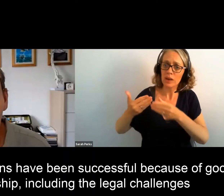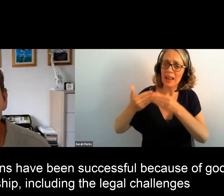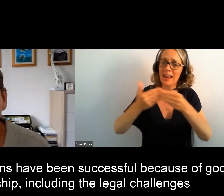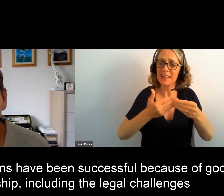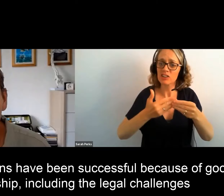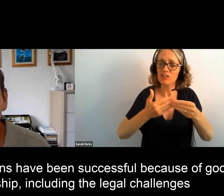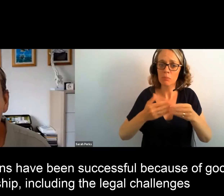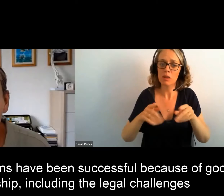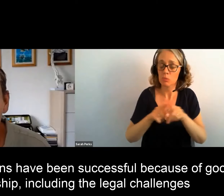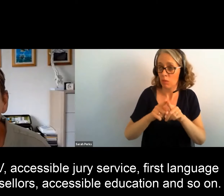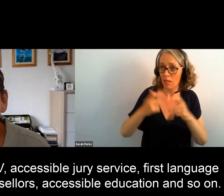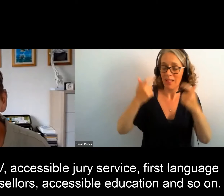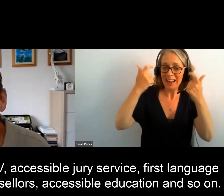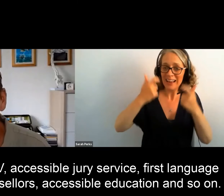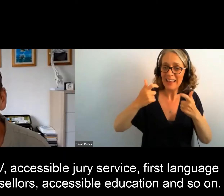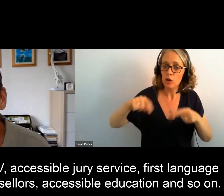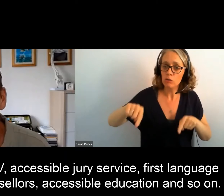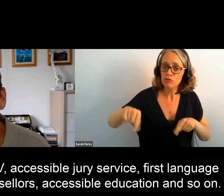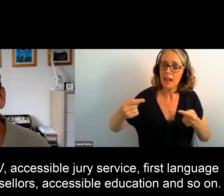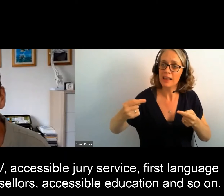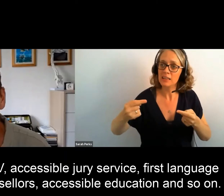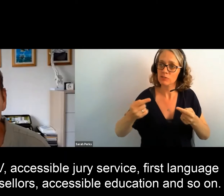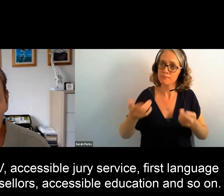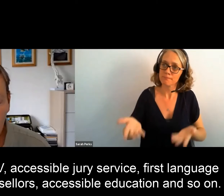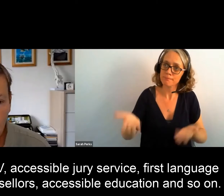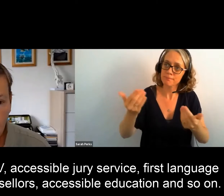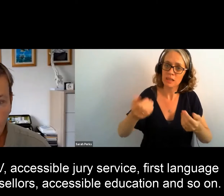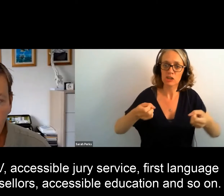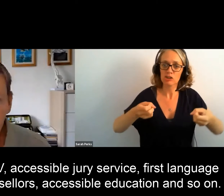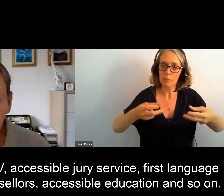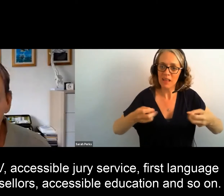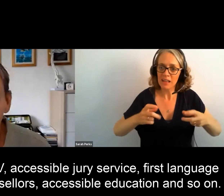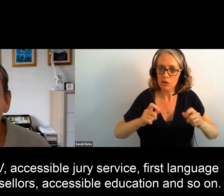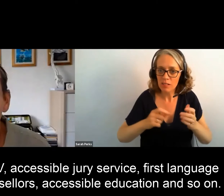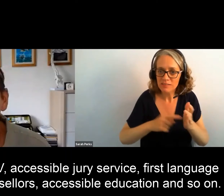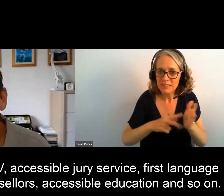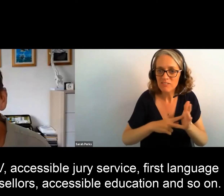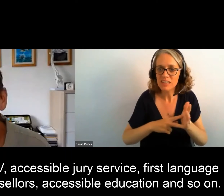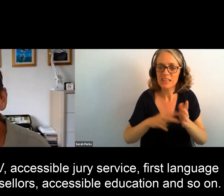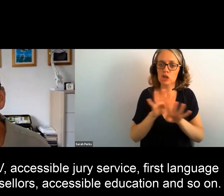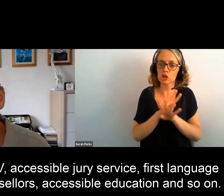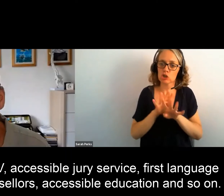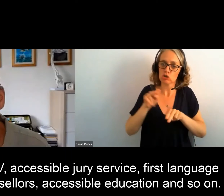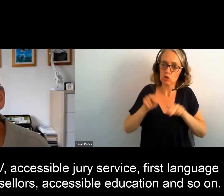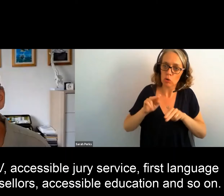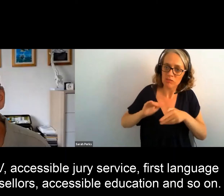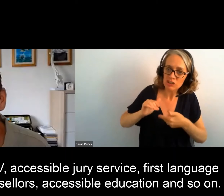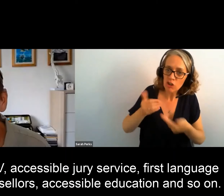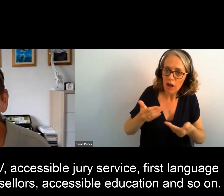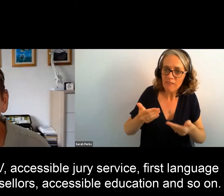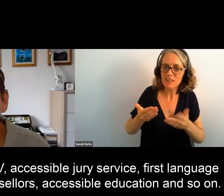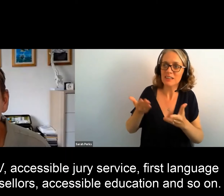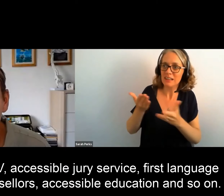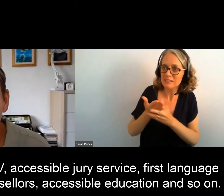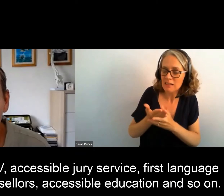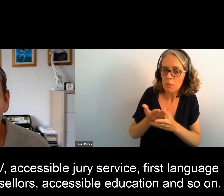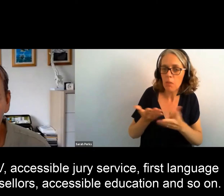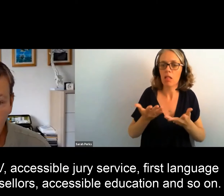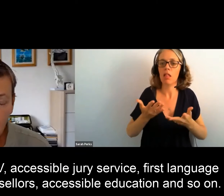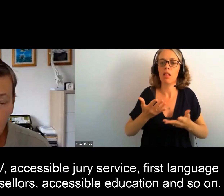legal challenge to subtitle TV, accessible jury service, first language trauma